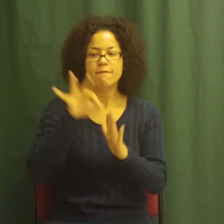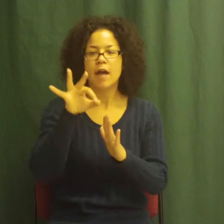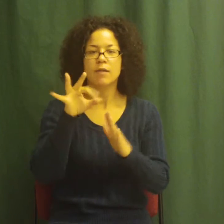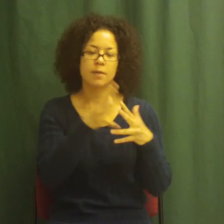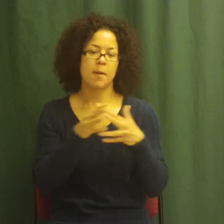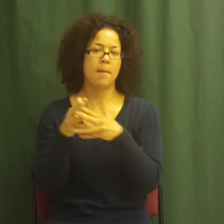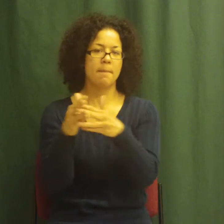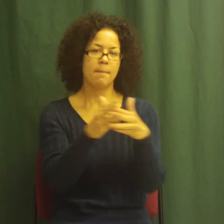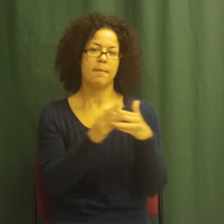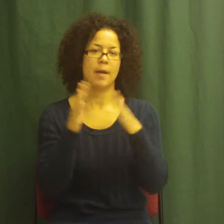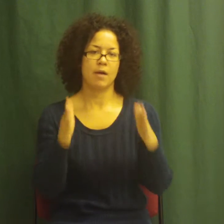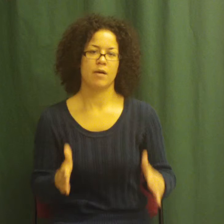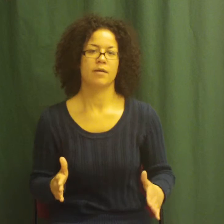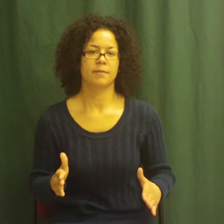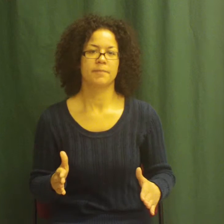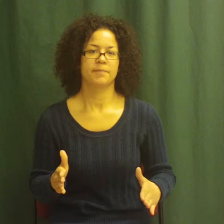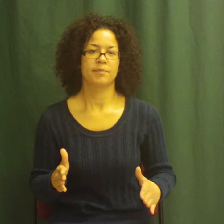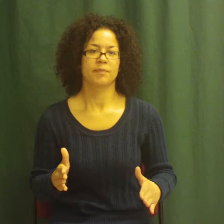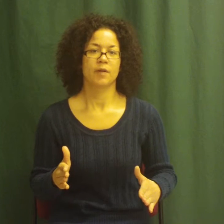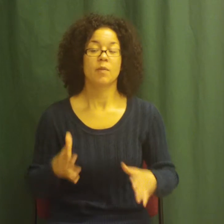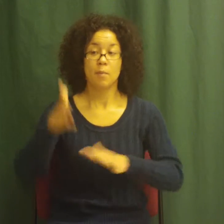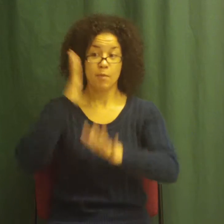country of the then known world.